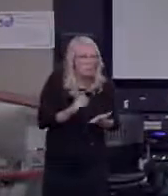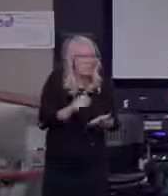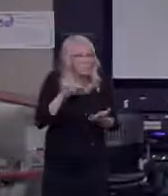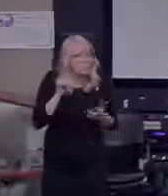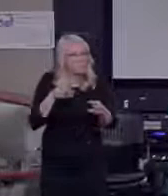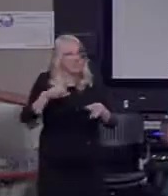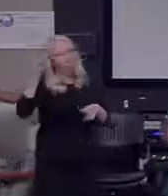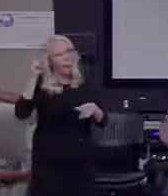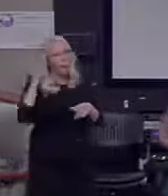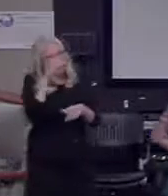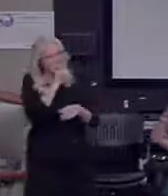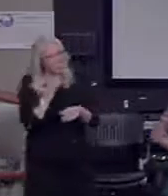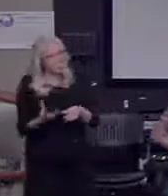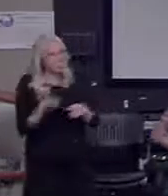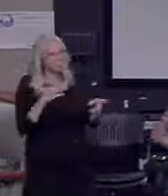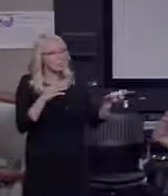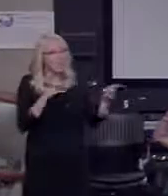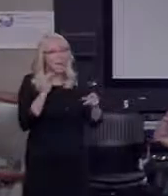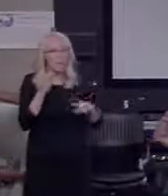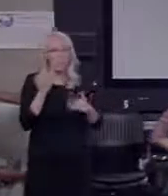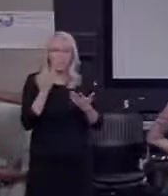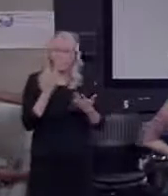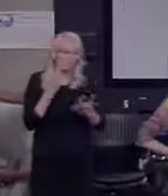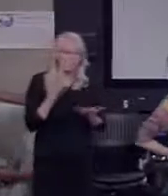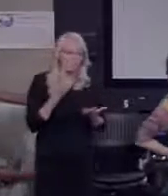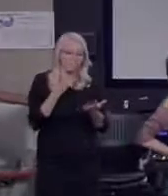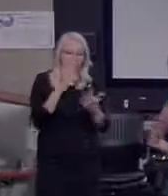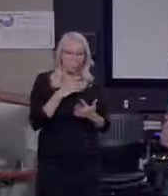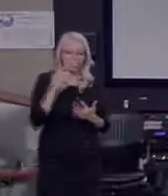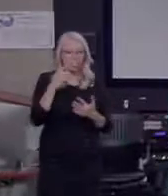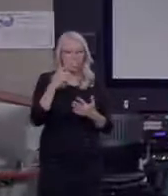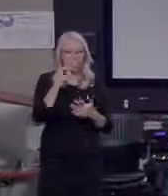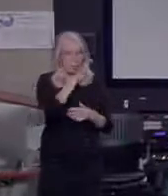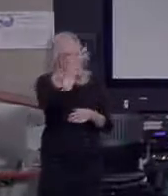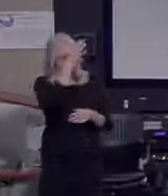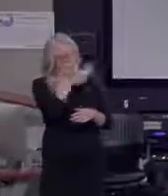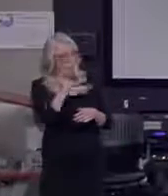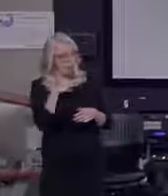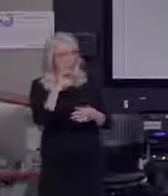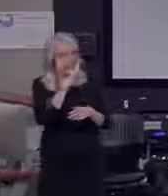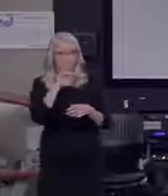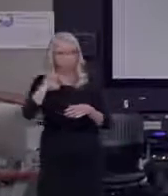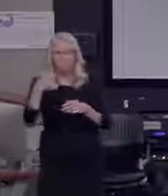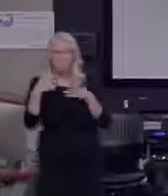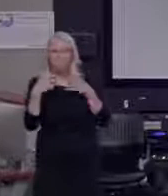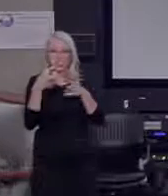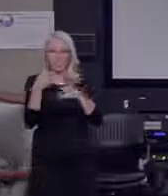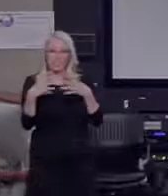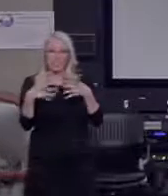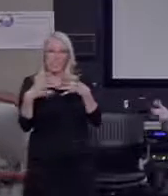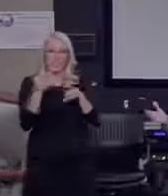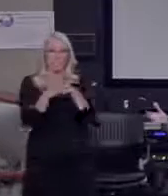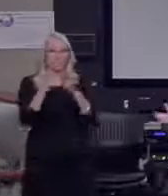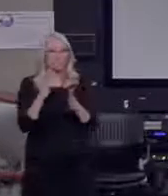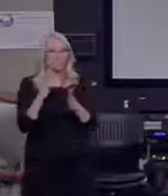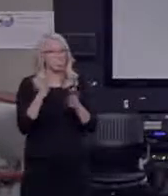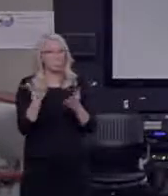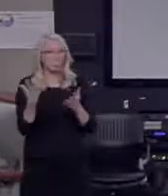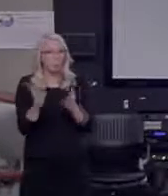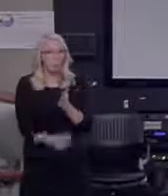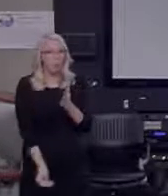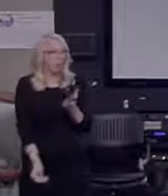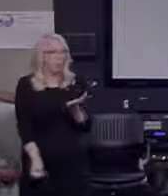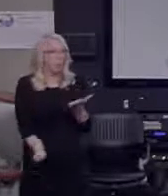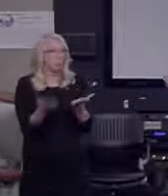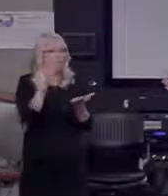estimate. And unfortunately, Cronkite and the other gatekeepers are gone because now the news